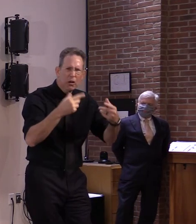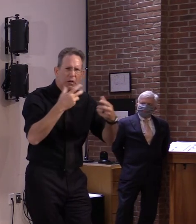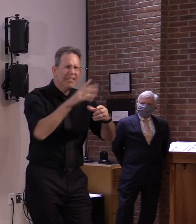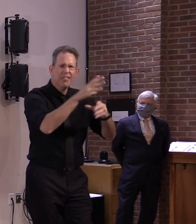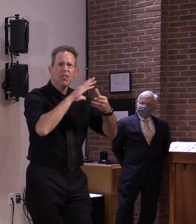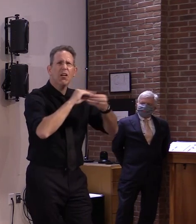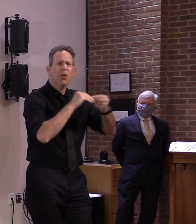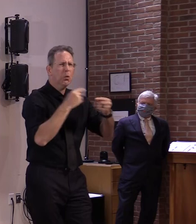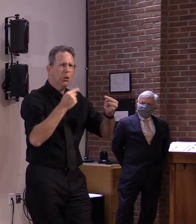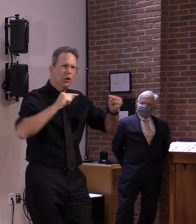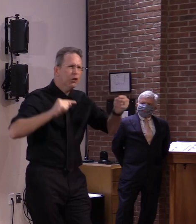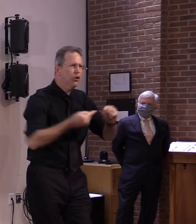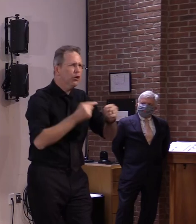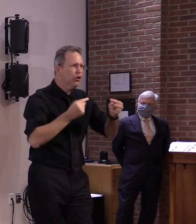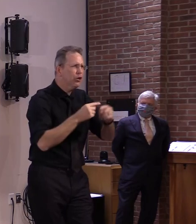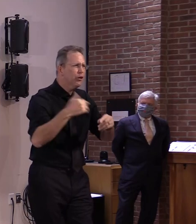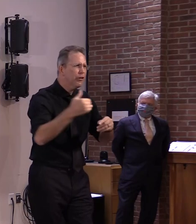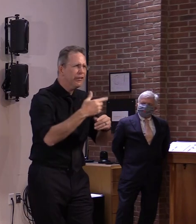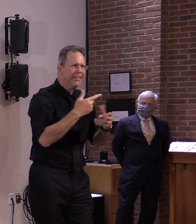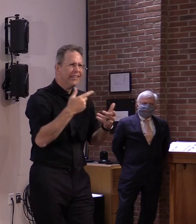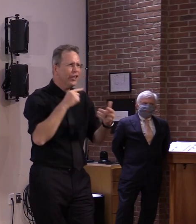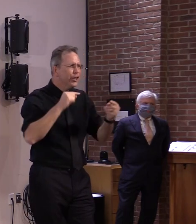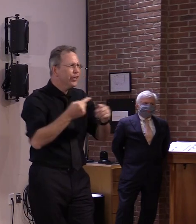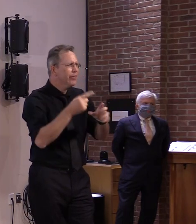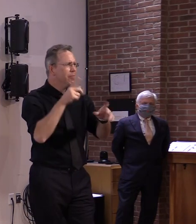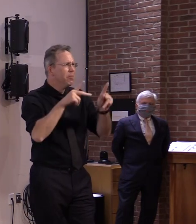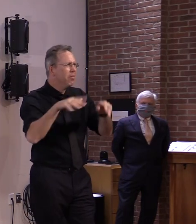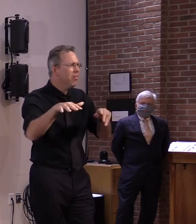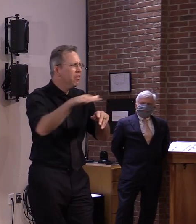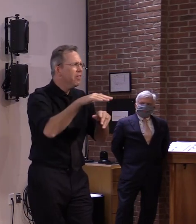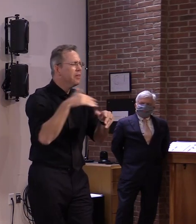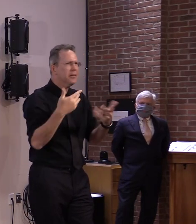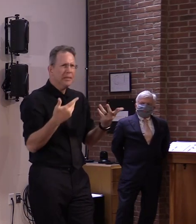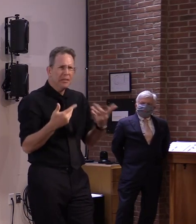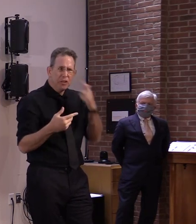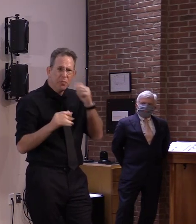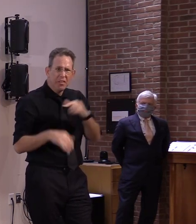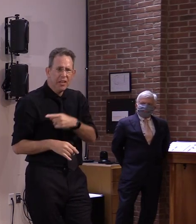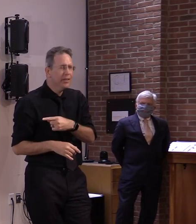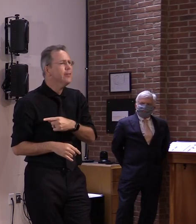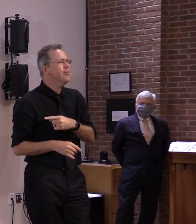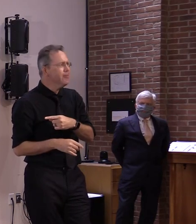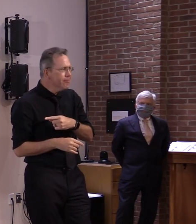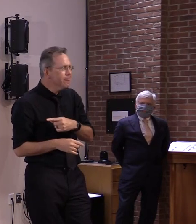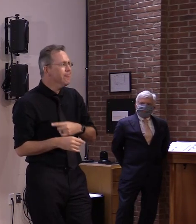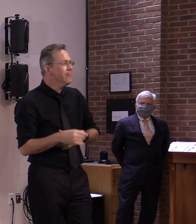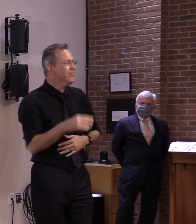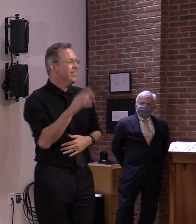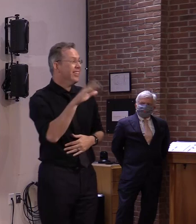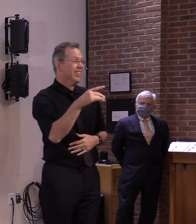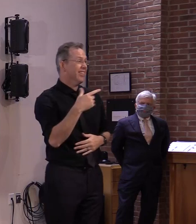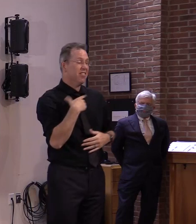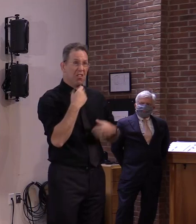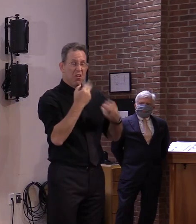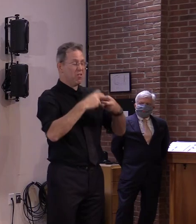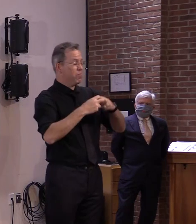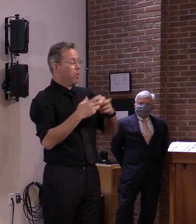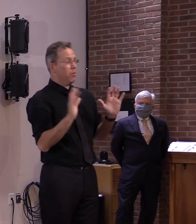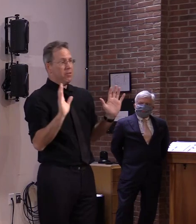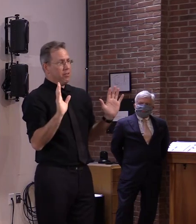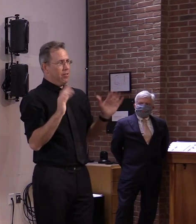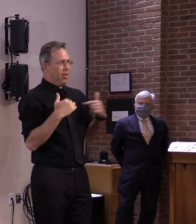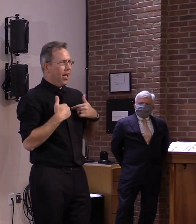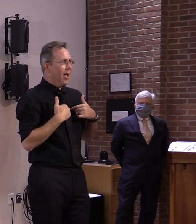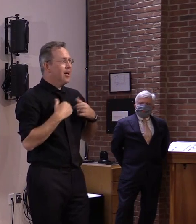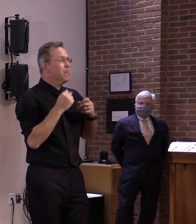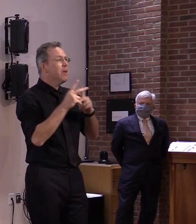is inciting a lot of rhetoric, and the president enjoys a huge following. They